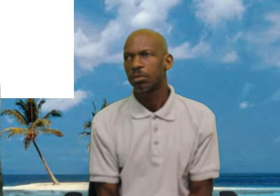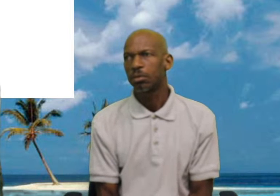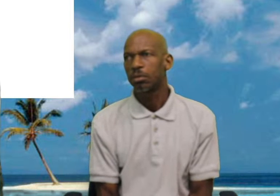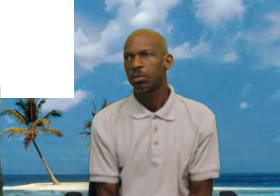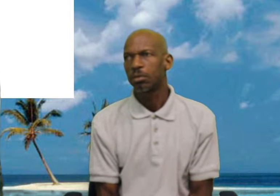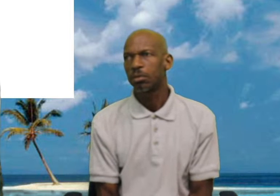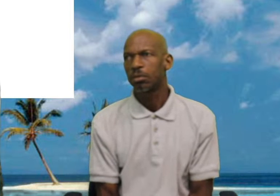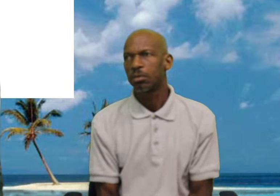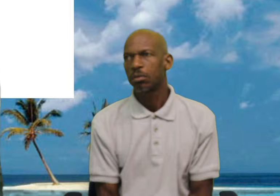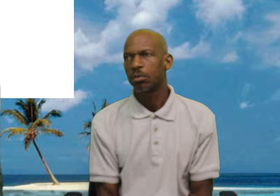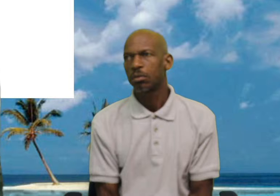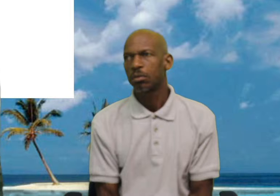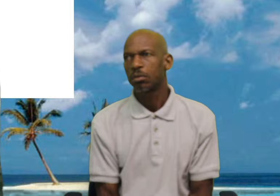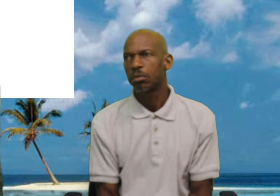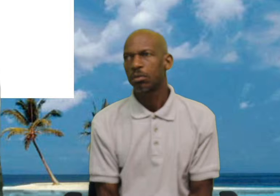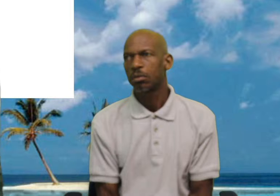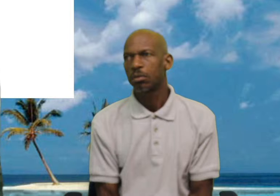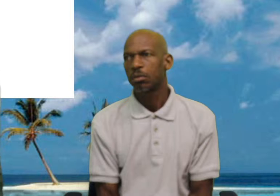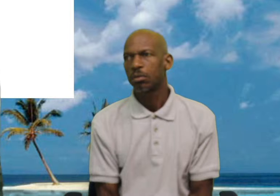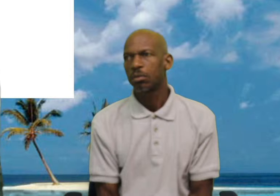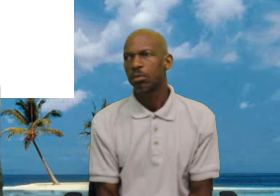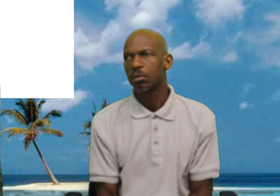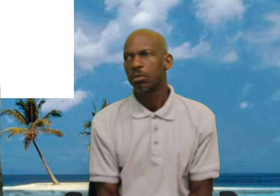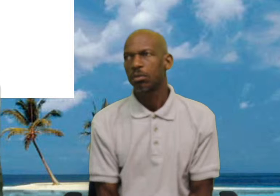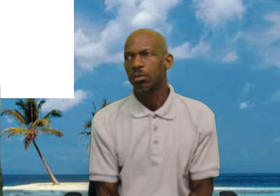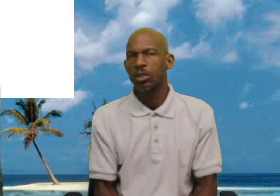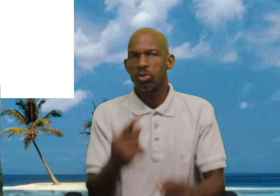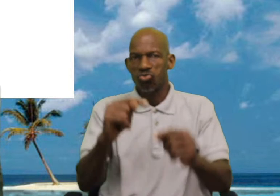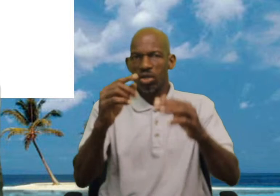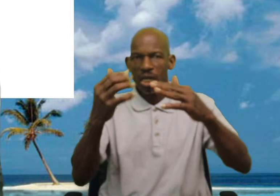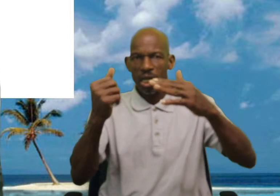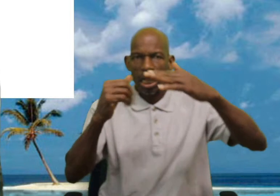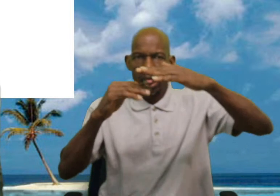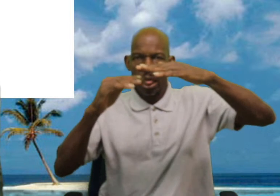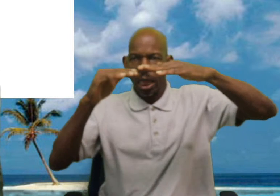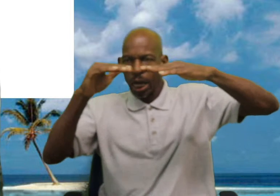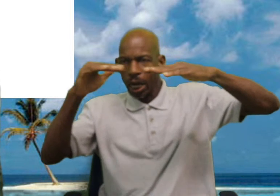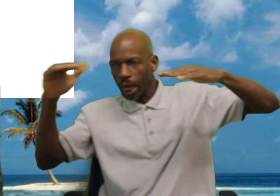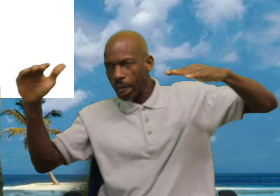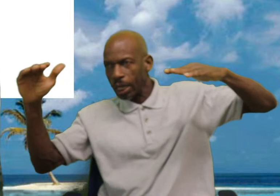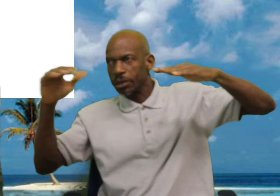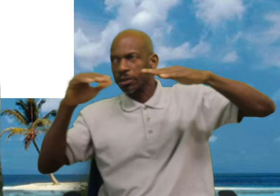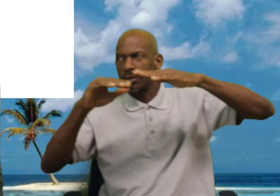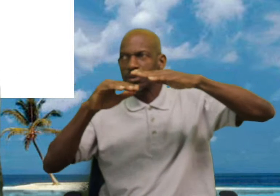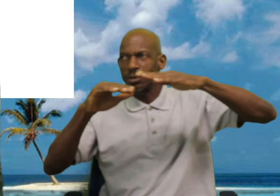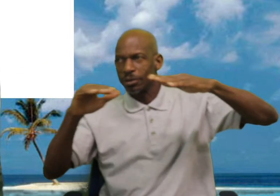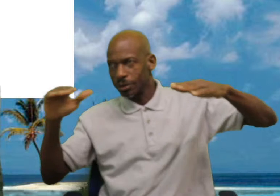All right, let me see if I can. I'm just trying to get it in line a little bit.